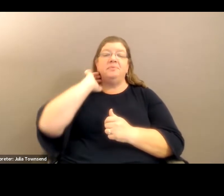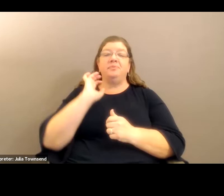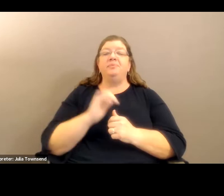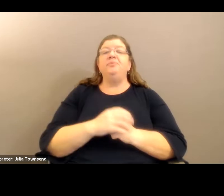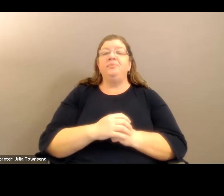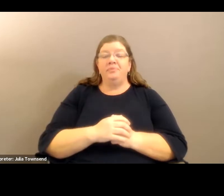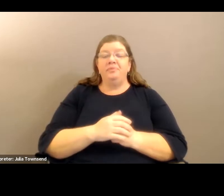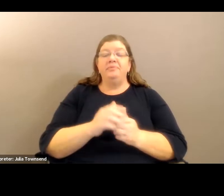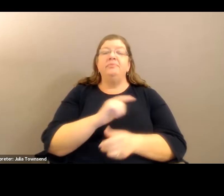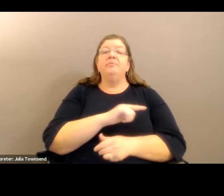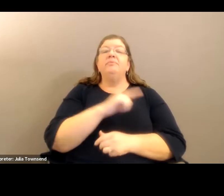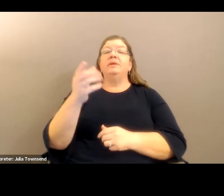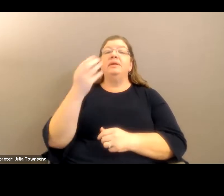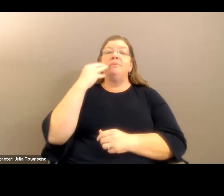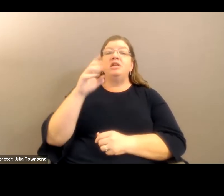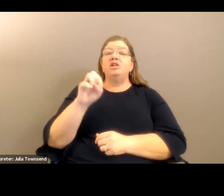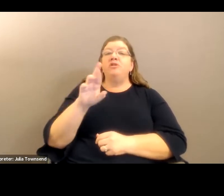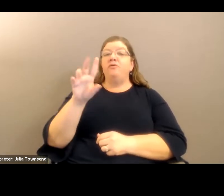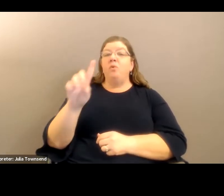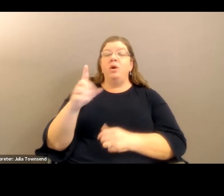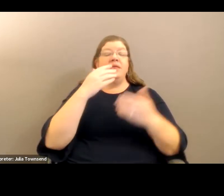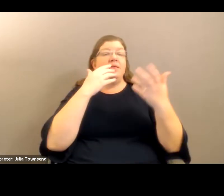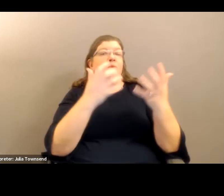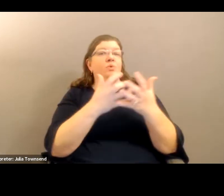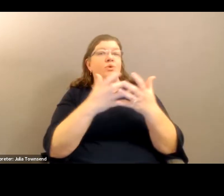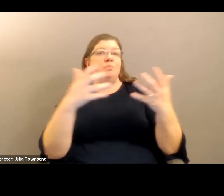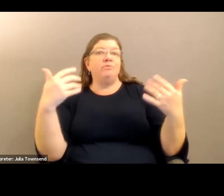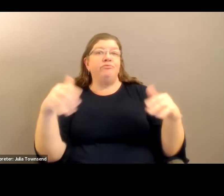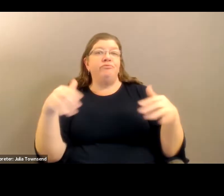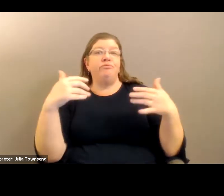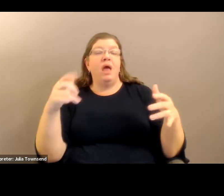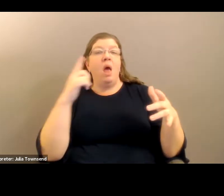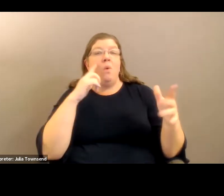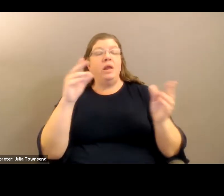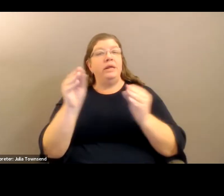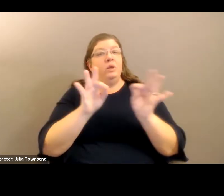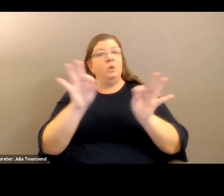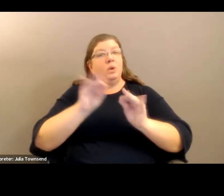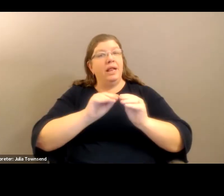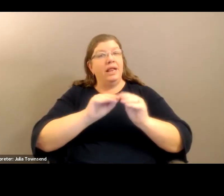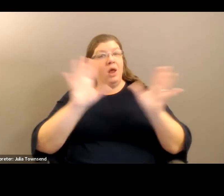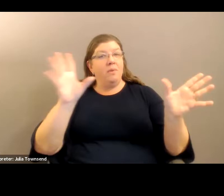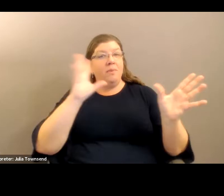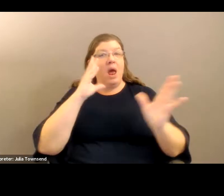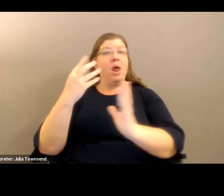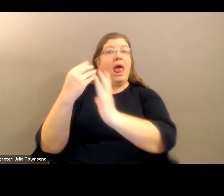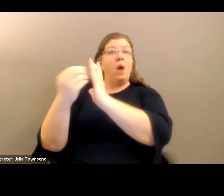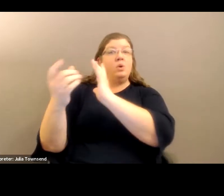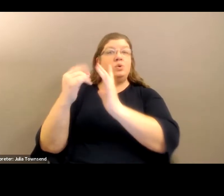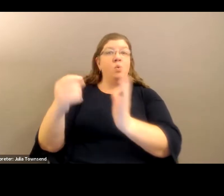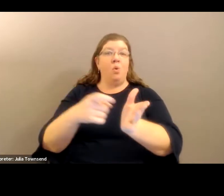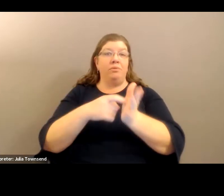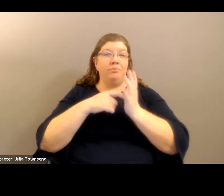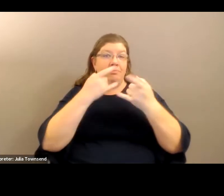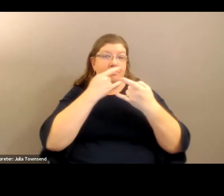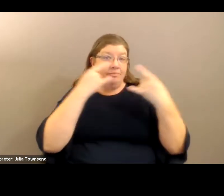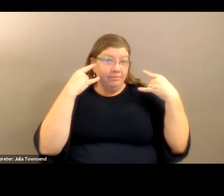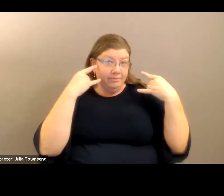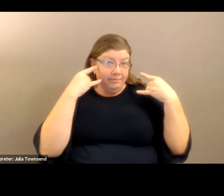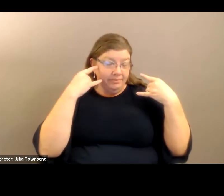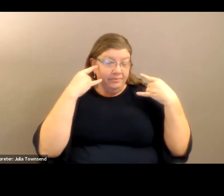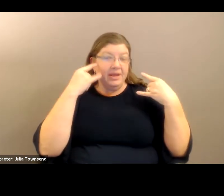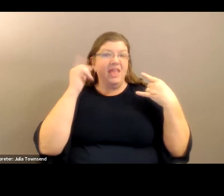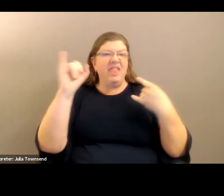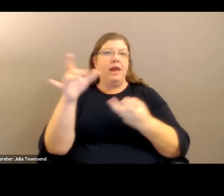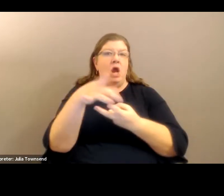Ms. Ford? Thank you so much. So I wanted to clarify about the outdoor mask mandate too, and that it